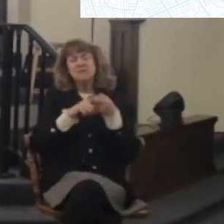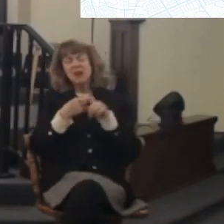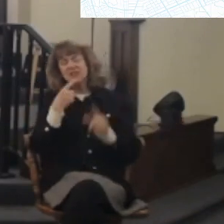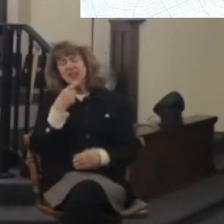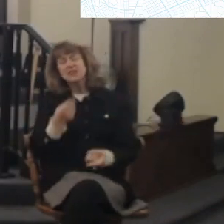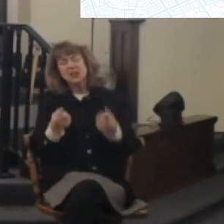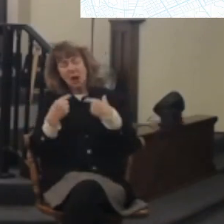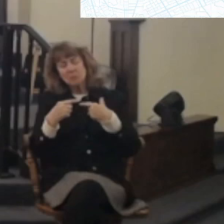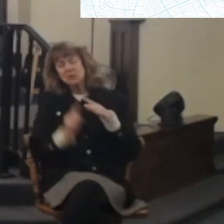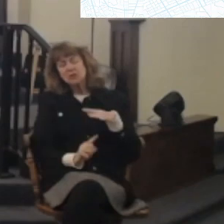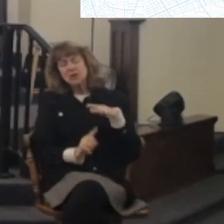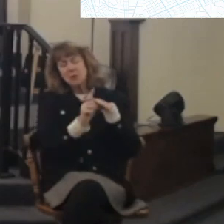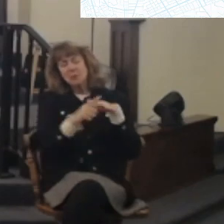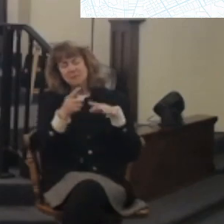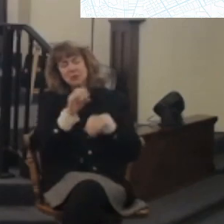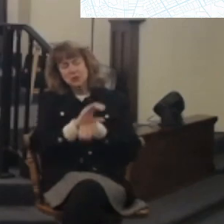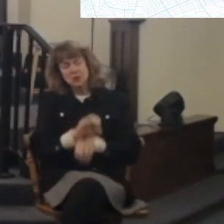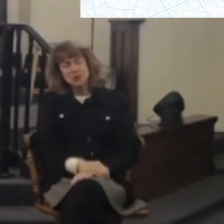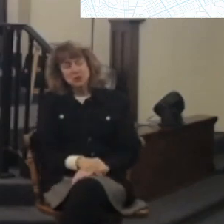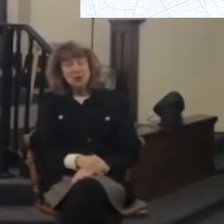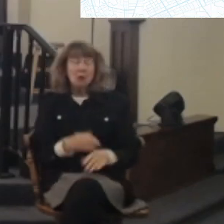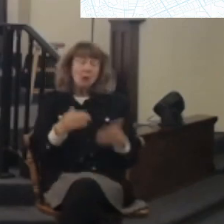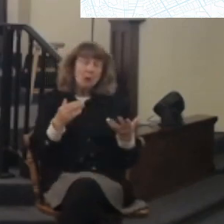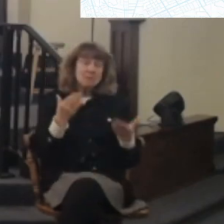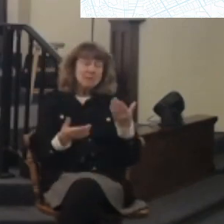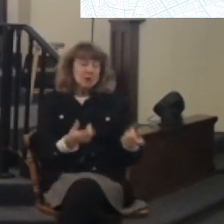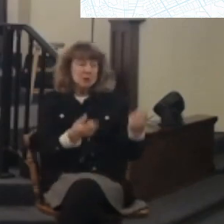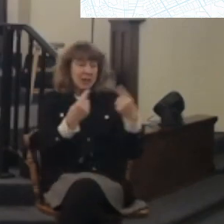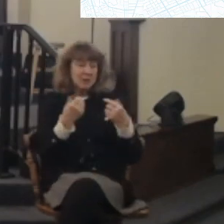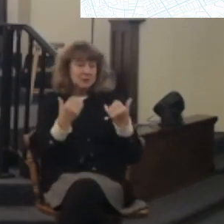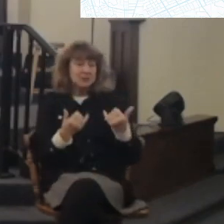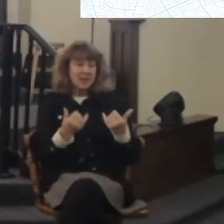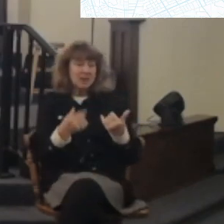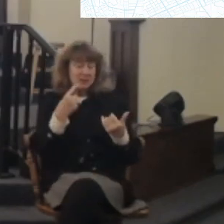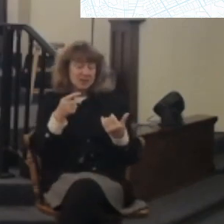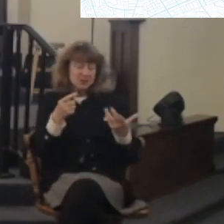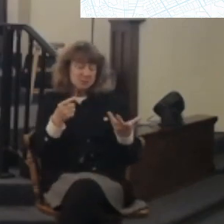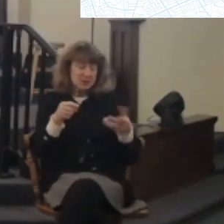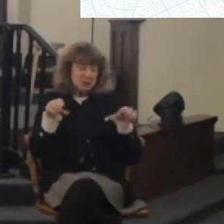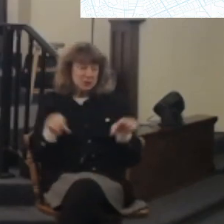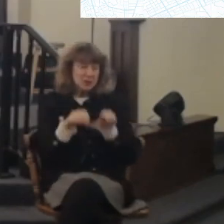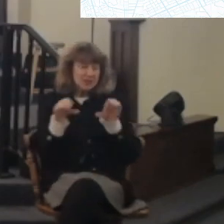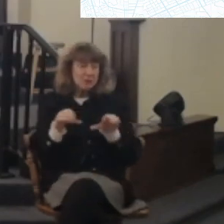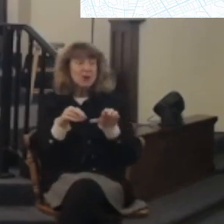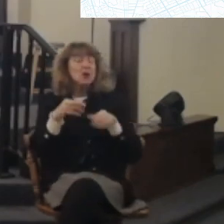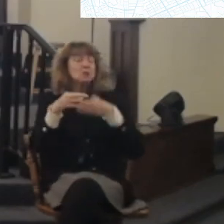for church. Or you came here because you've been doing it as a routine.